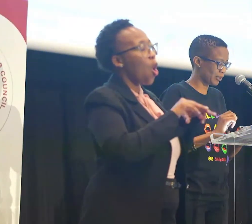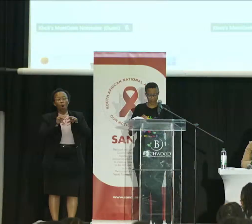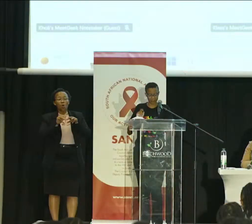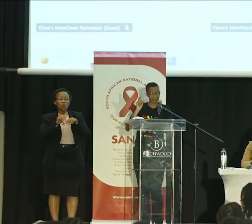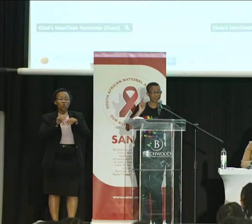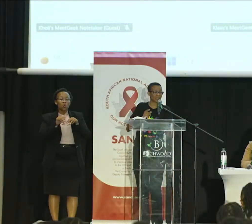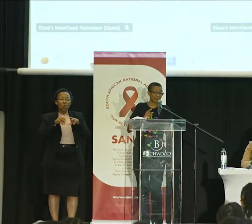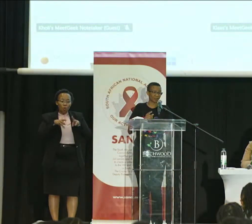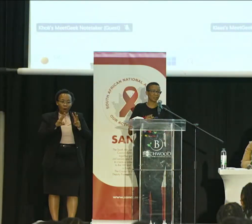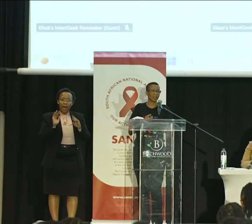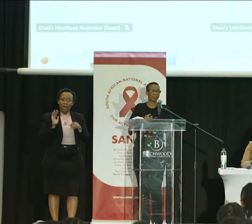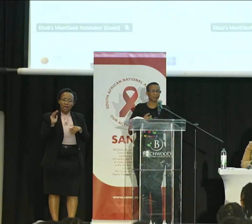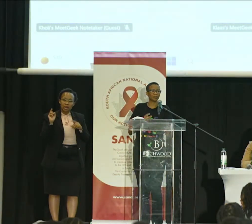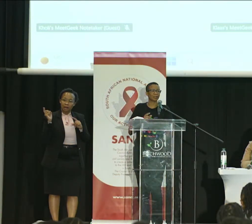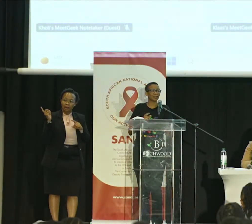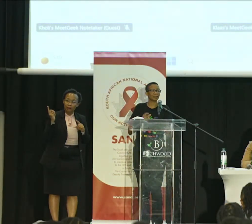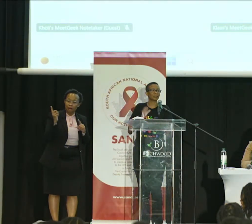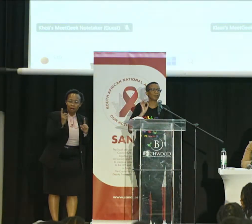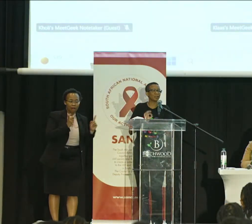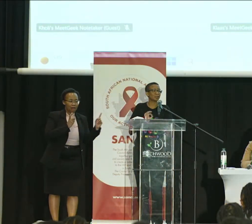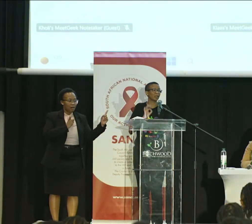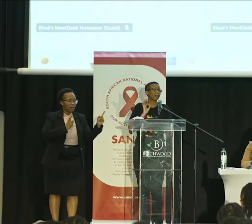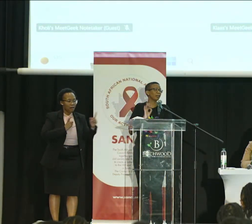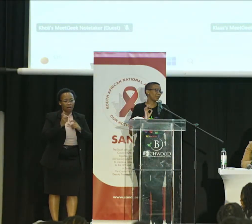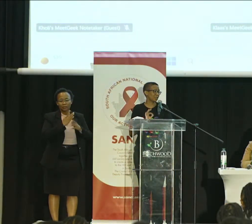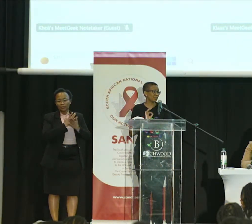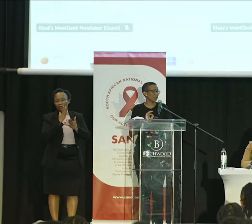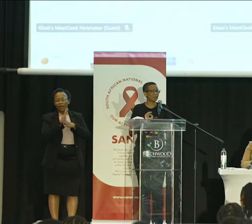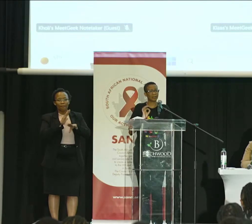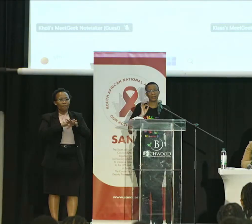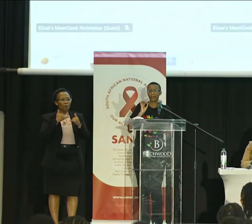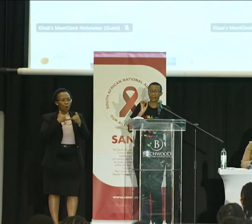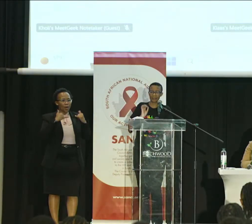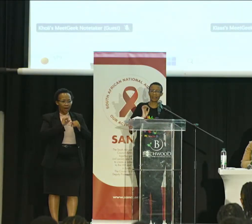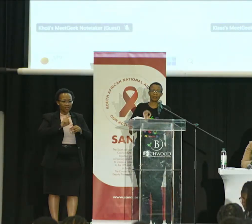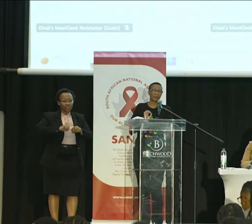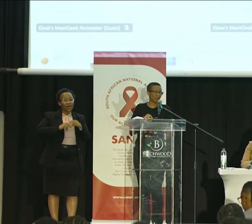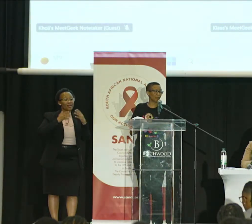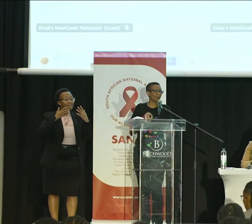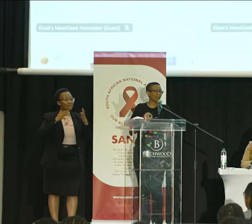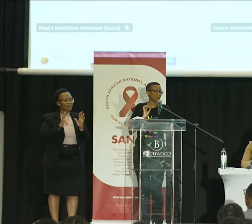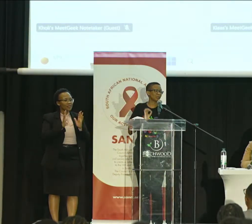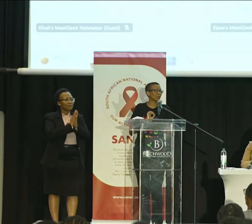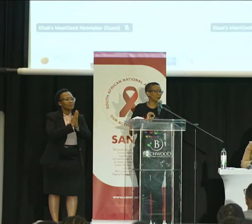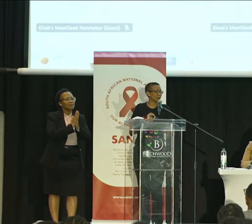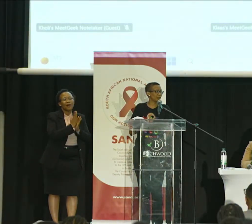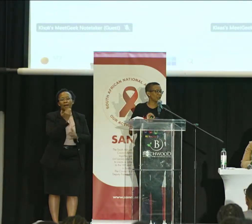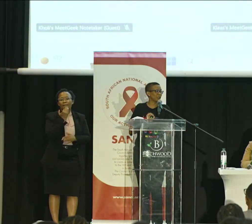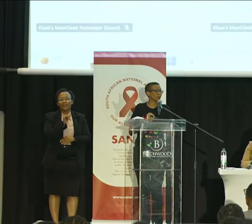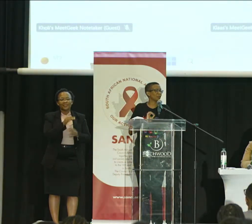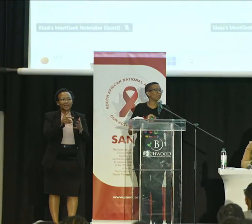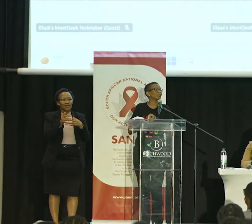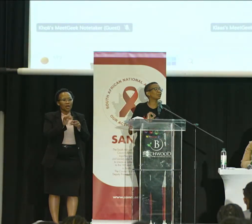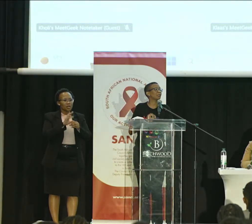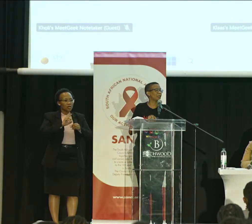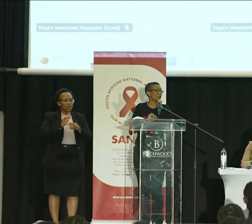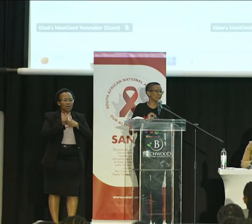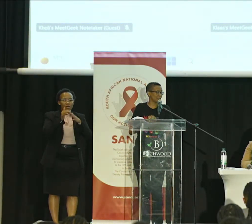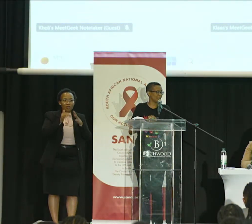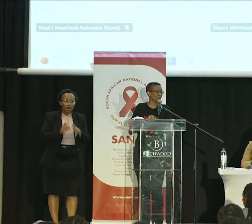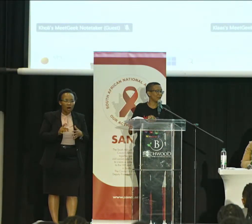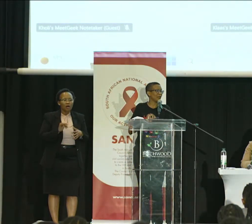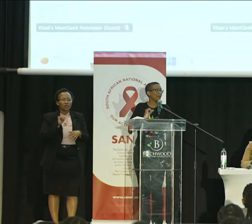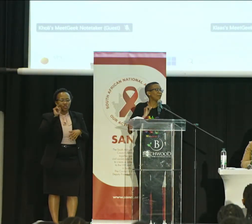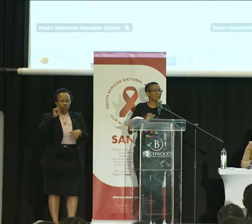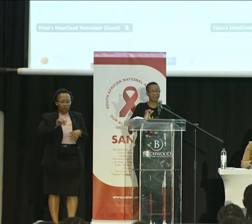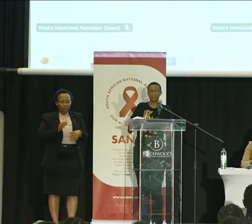their participation. Some are joining us on the line, so please, if there's a leader, there's an implementer that is supposed to be in this room that is not here right